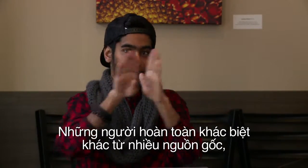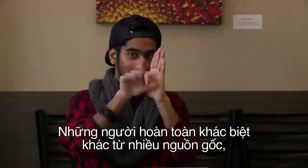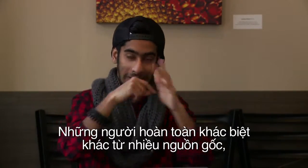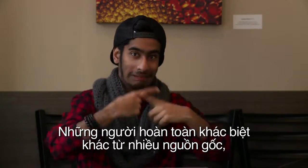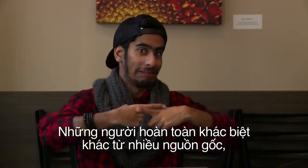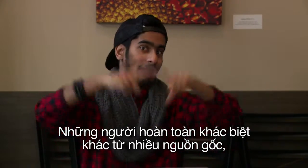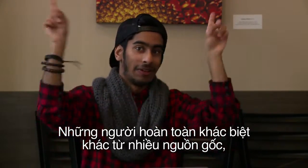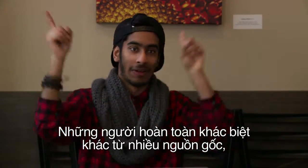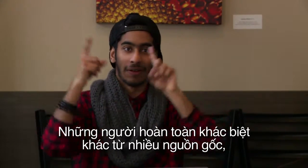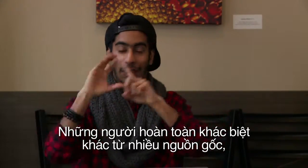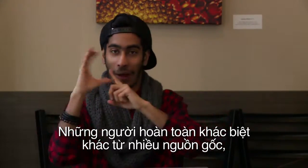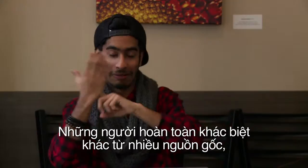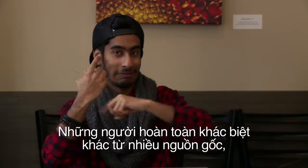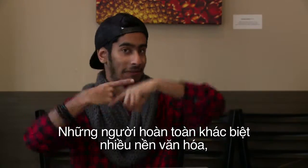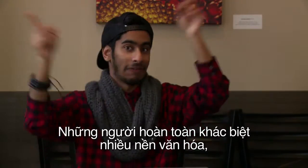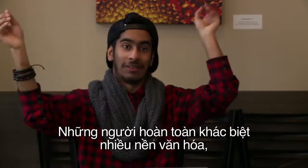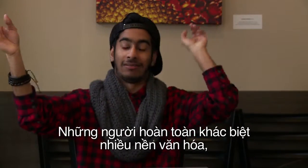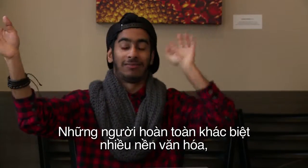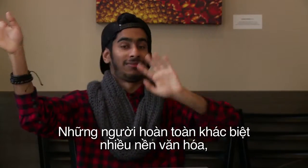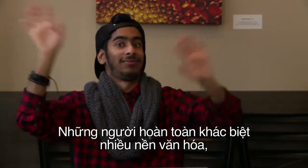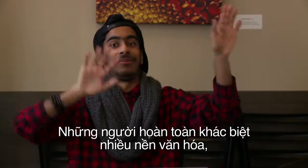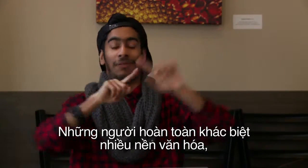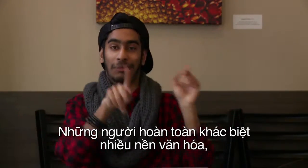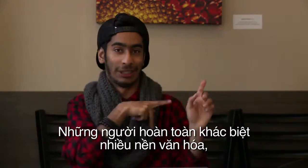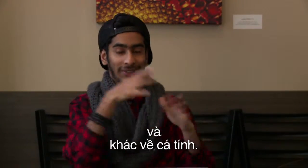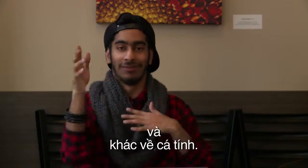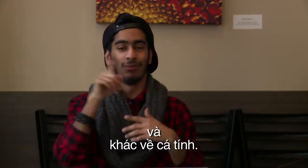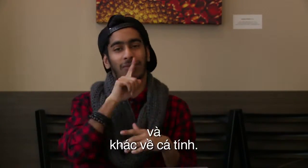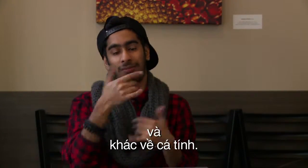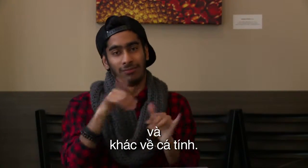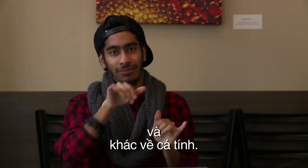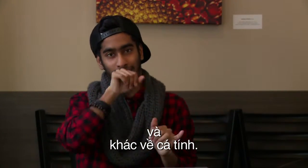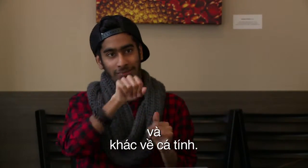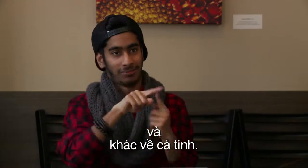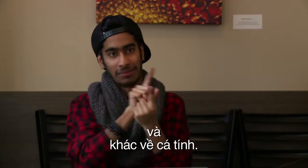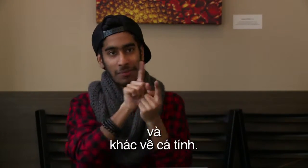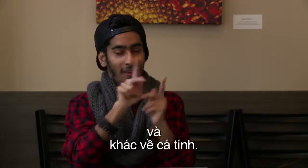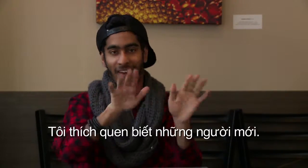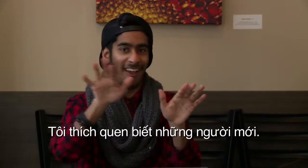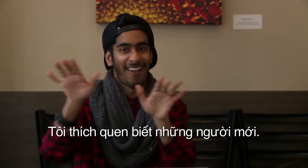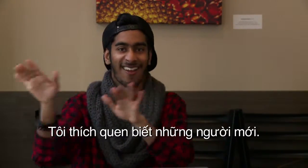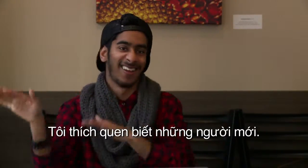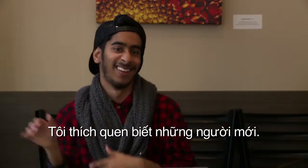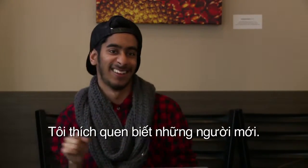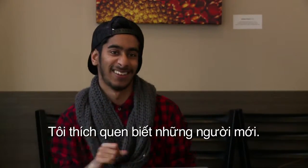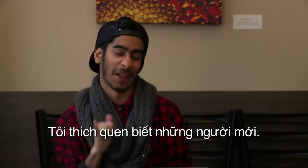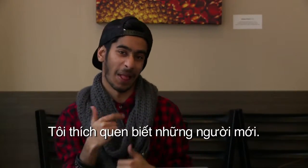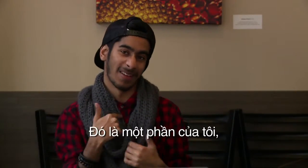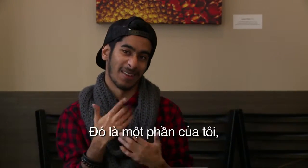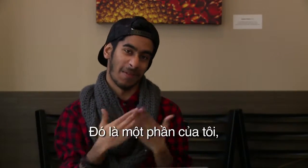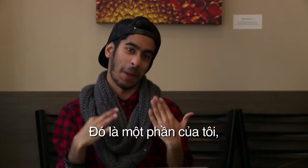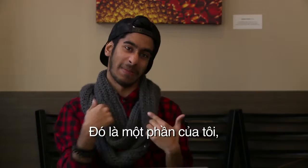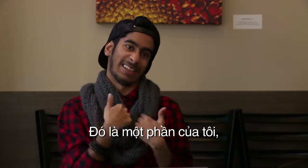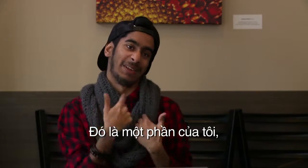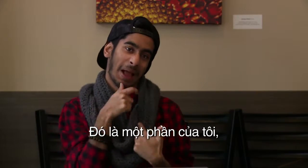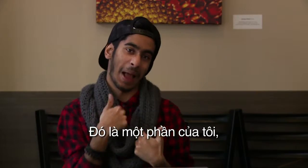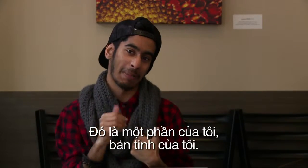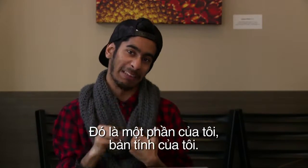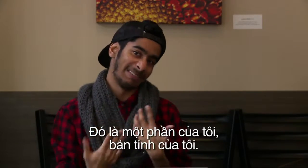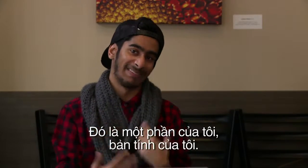completely different backgrounds, completely different cultures and different personalities. I just love meeting new people. It's just part of me, who I